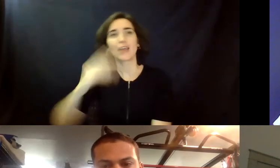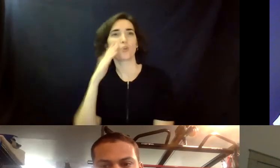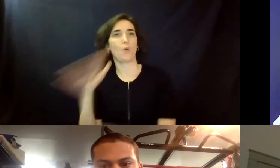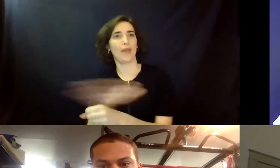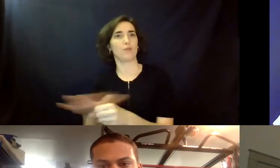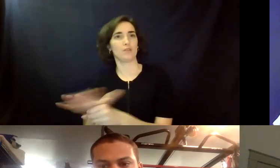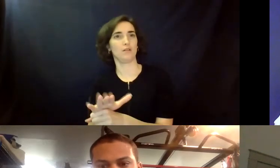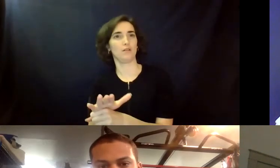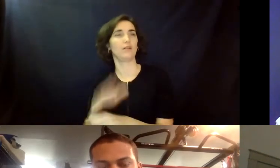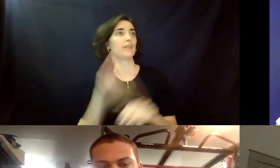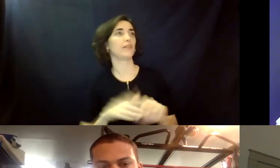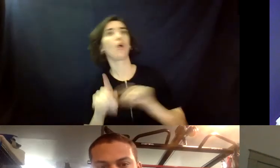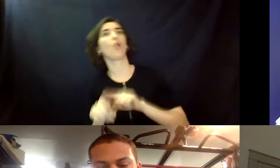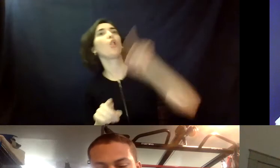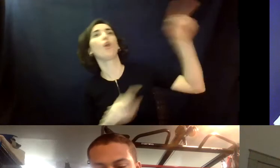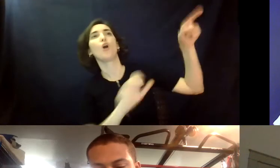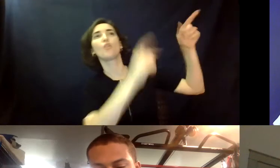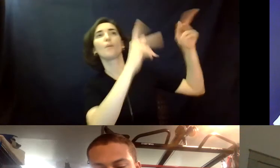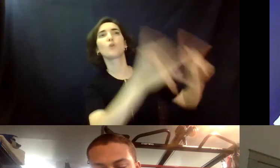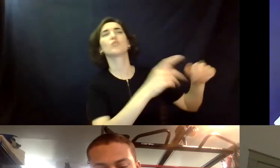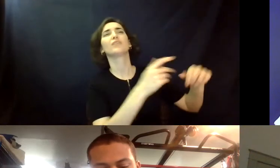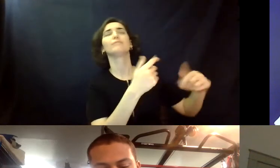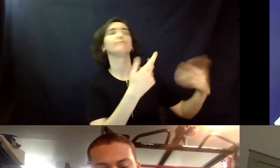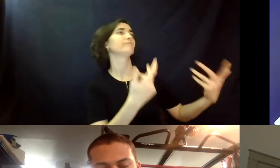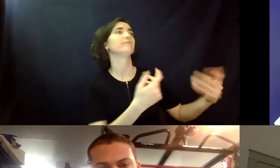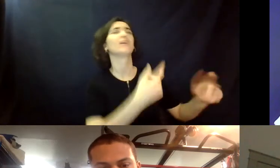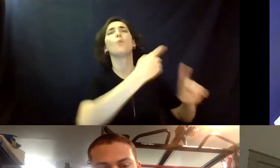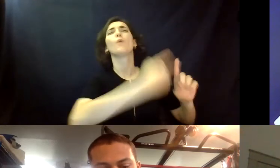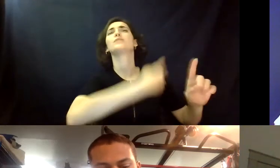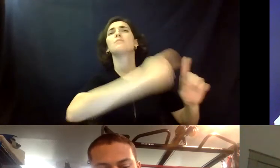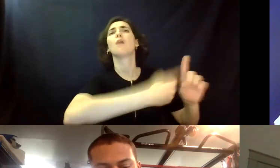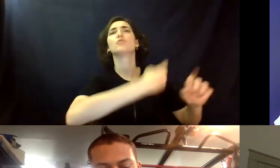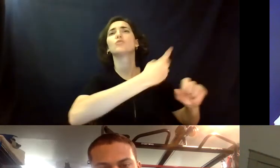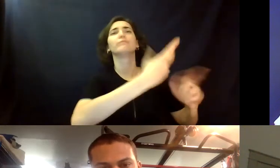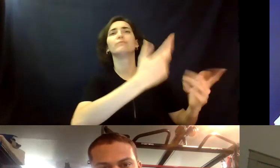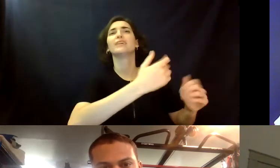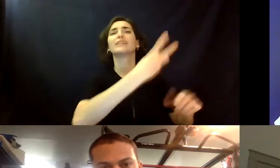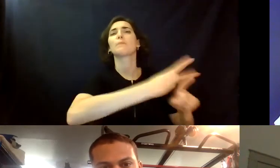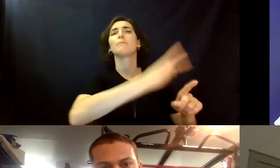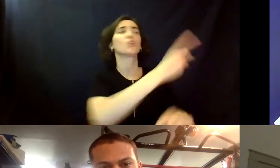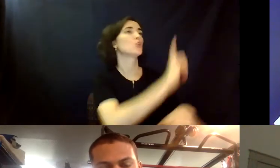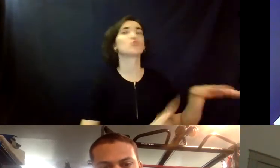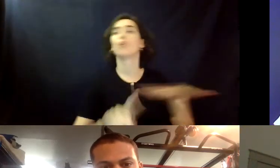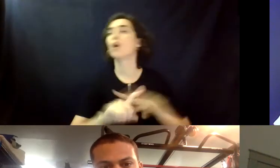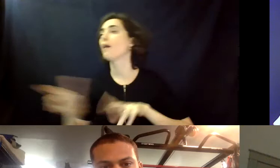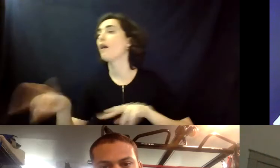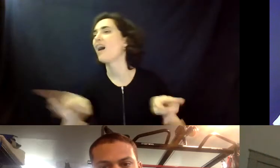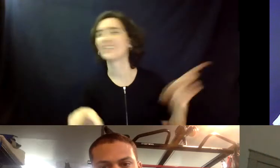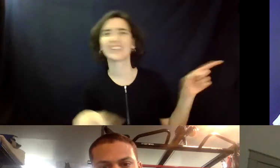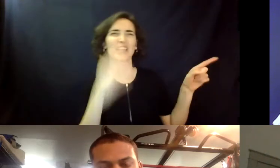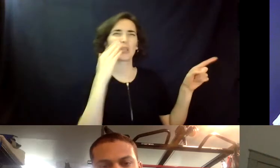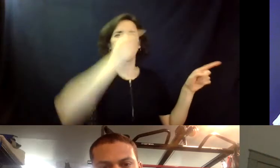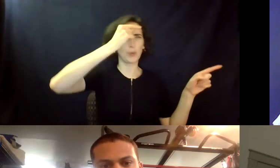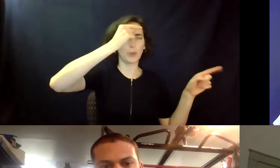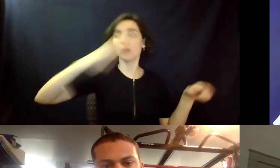than somebody else that's coming around every quarter or once a month or twice a year. And those are the people that need to be heard and brought to the